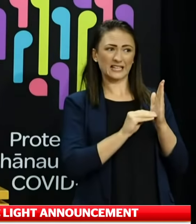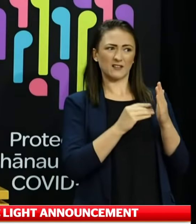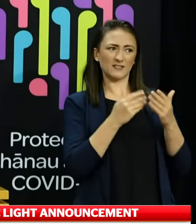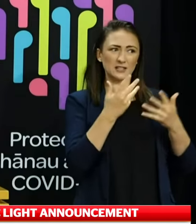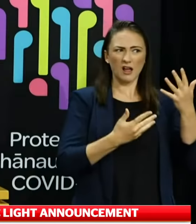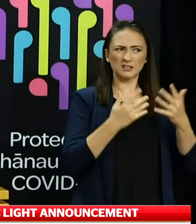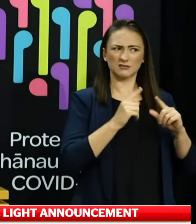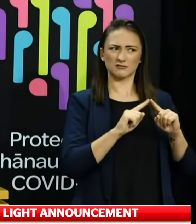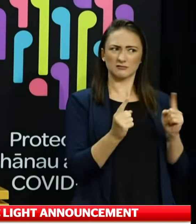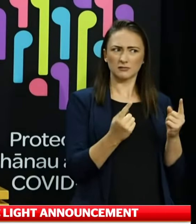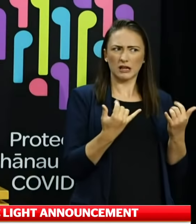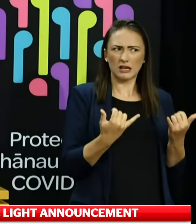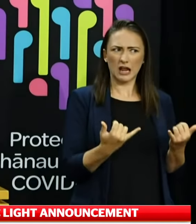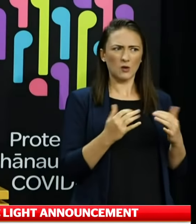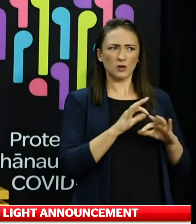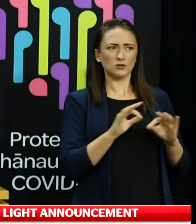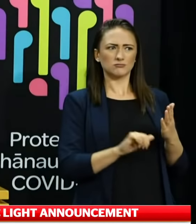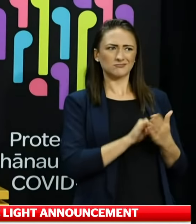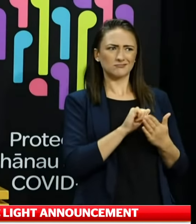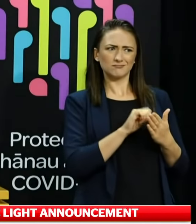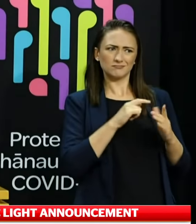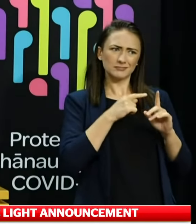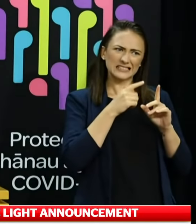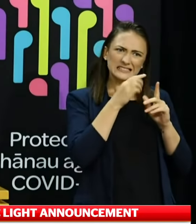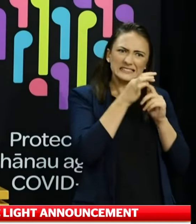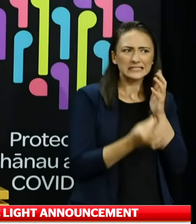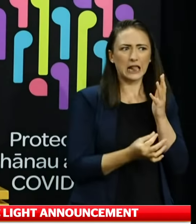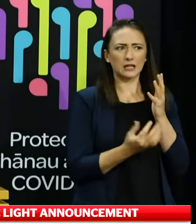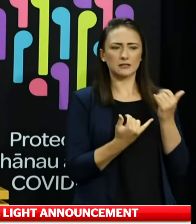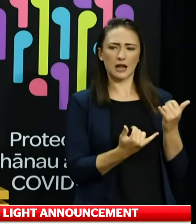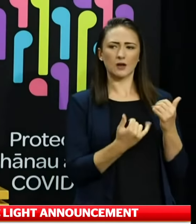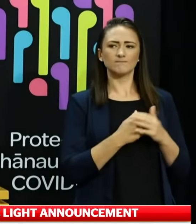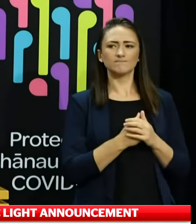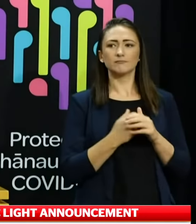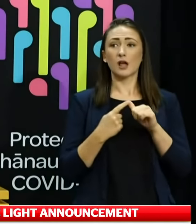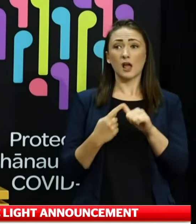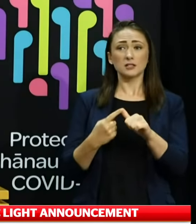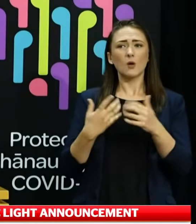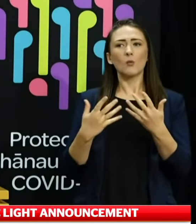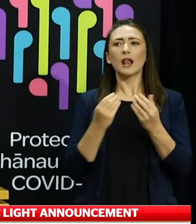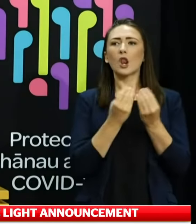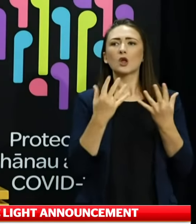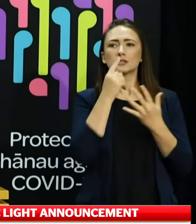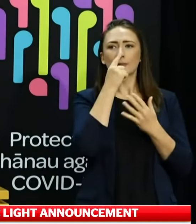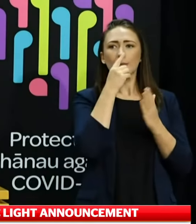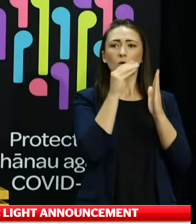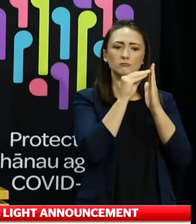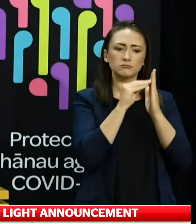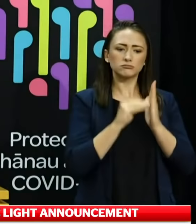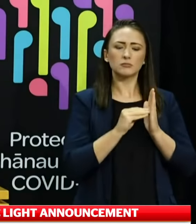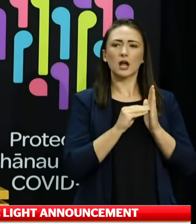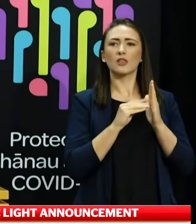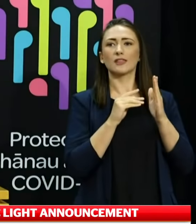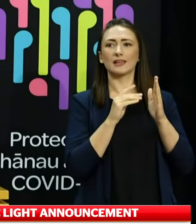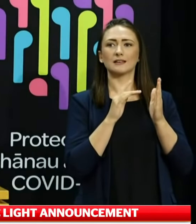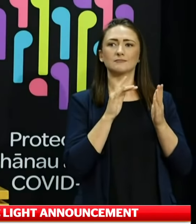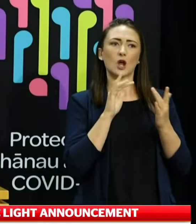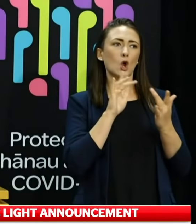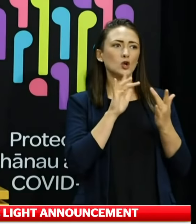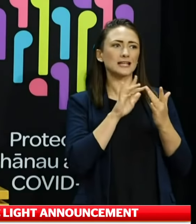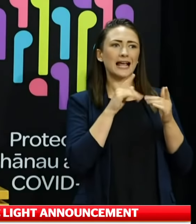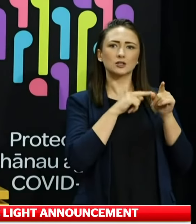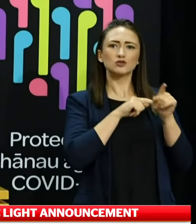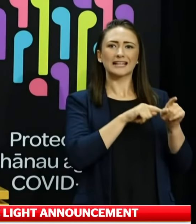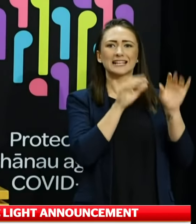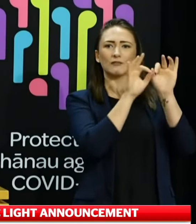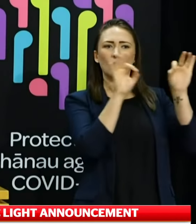with me at the moment because a reasonable number of people fill in the contact tracing form. But again, a lot of people are not filling that contact